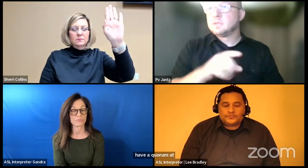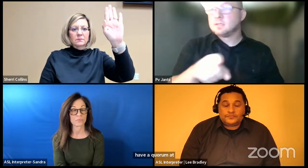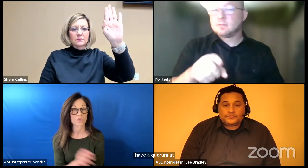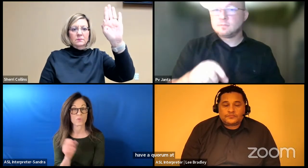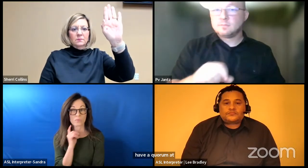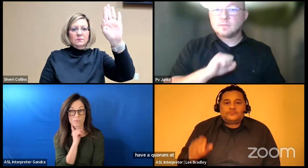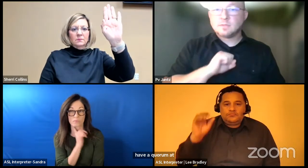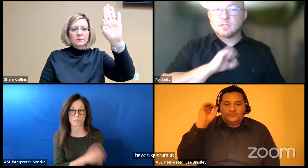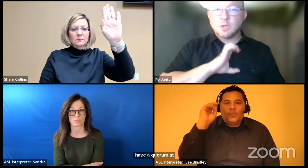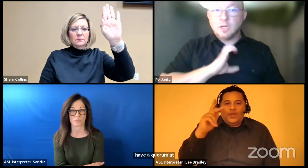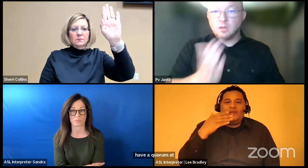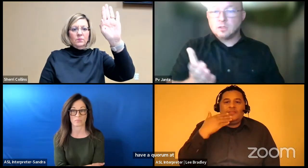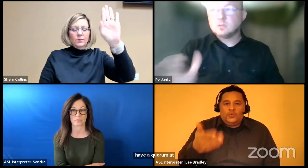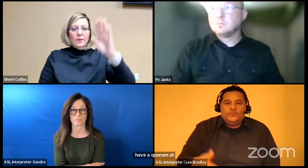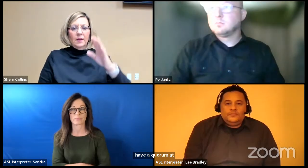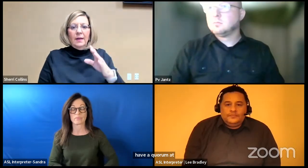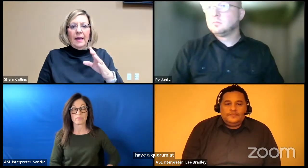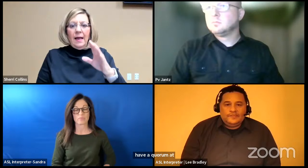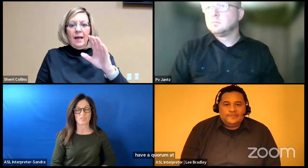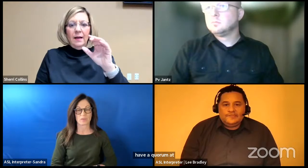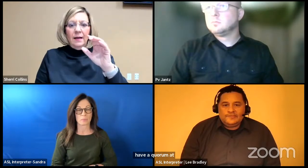Okay, thank you.